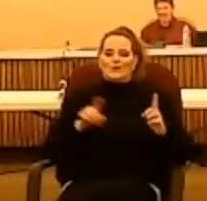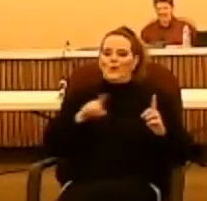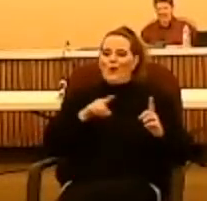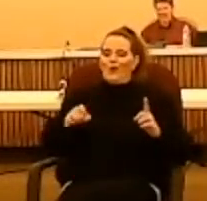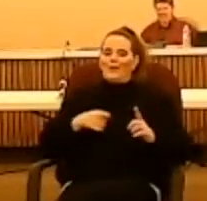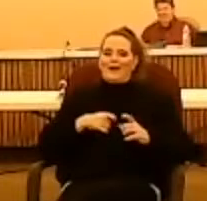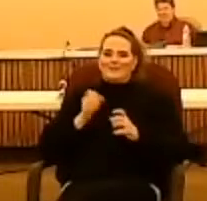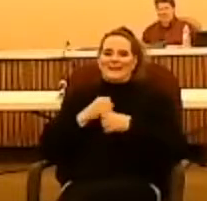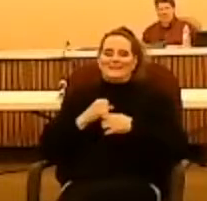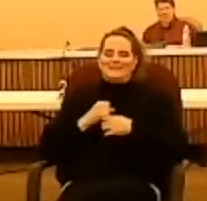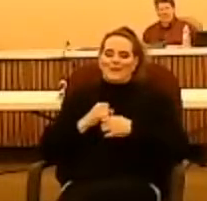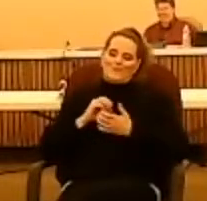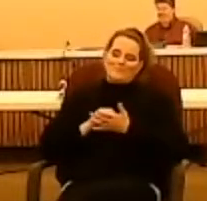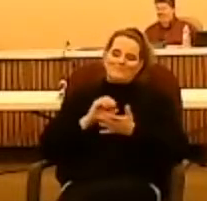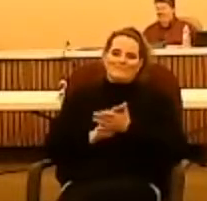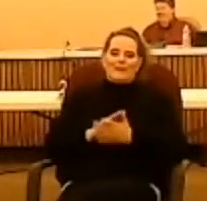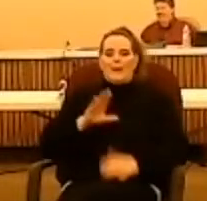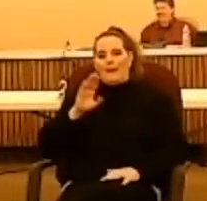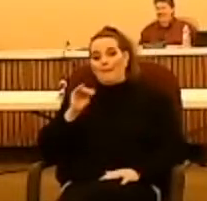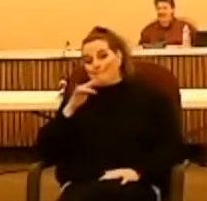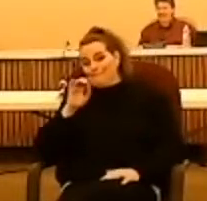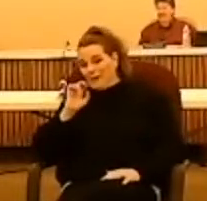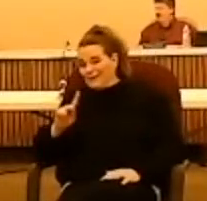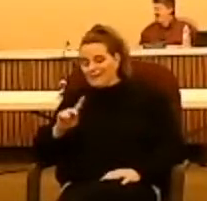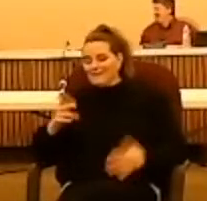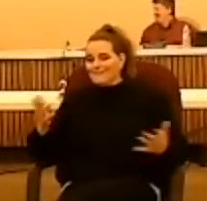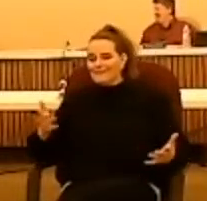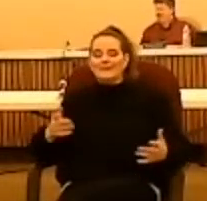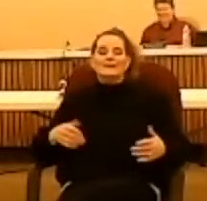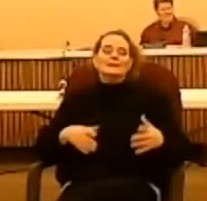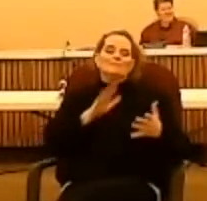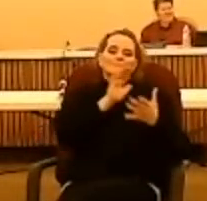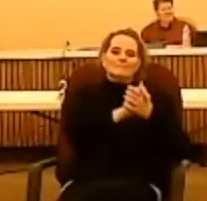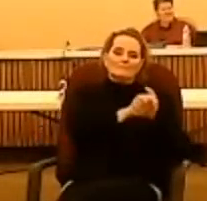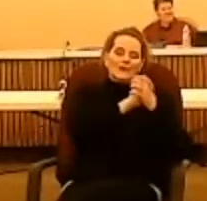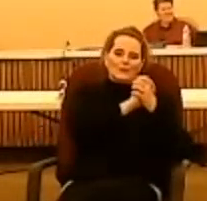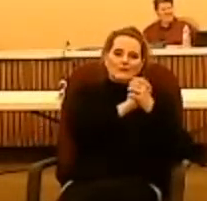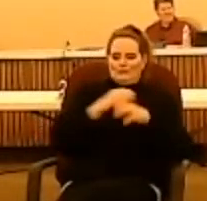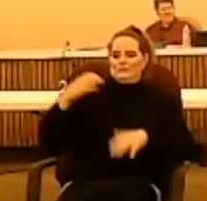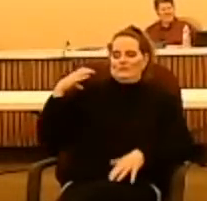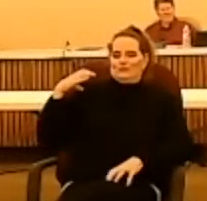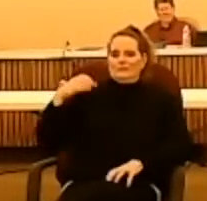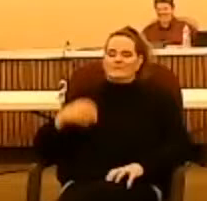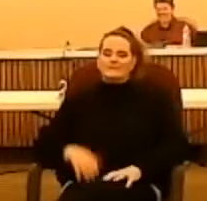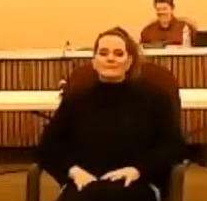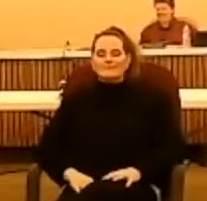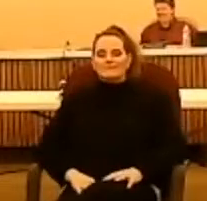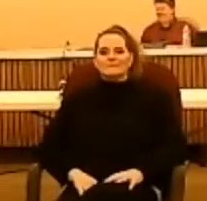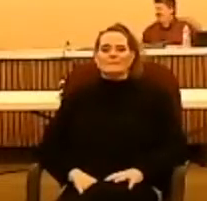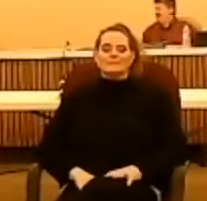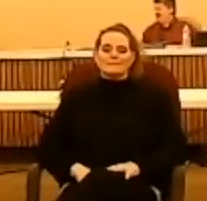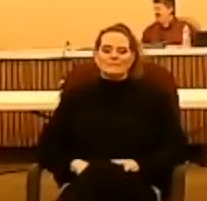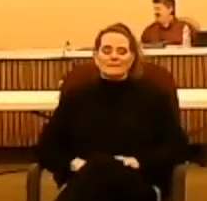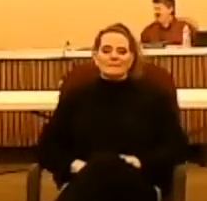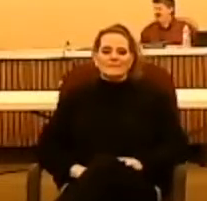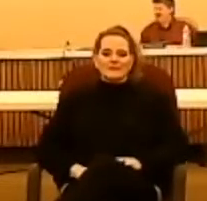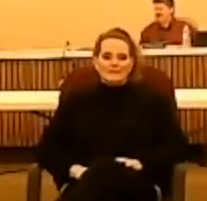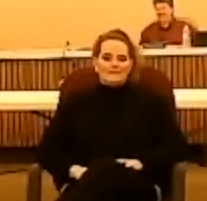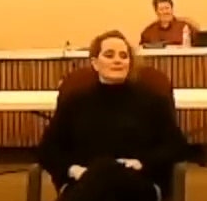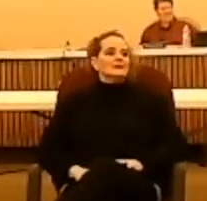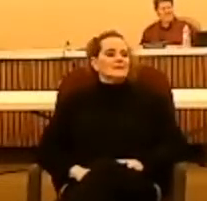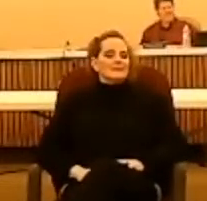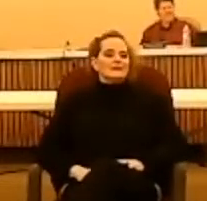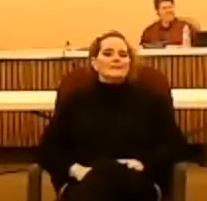On that dad joke note, any other, Congratulations, chief. Yes, Happy congratulations, Chief. retirement. And Thank you. A son with his